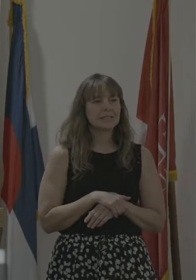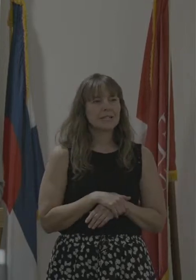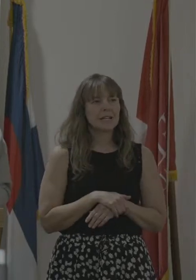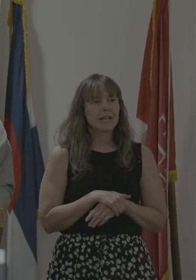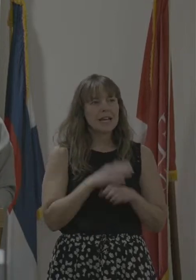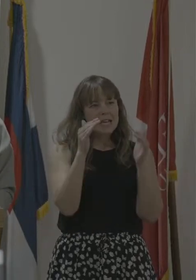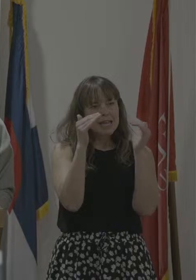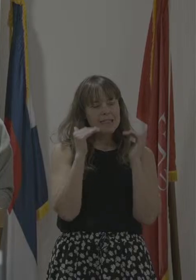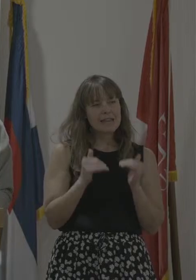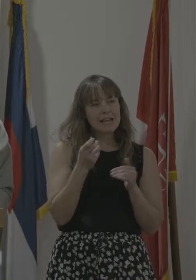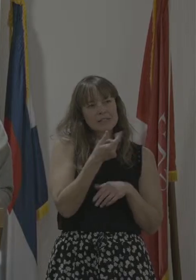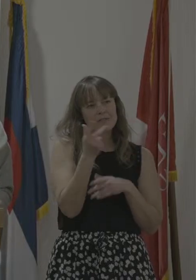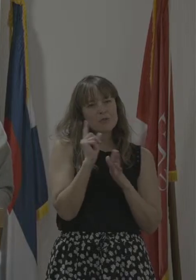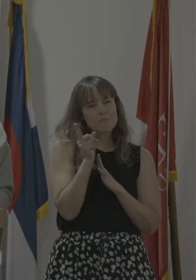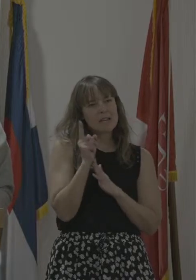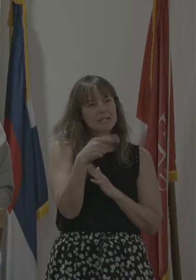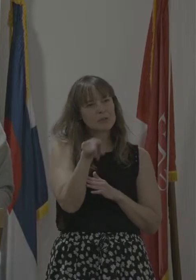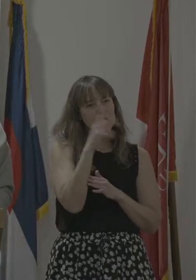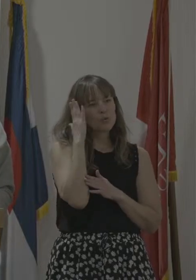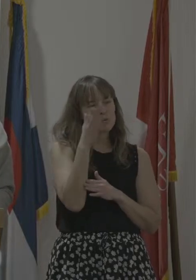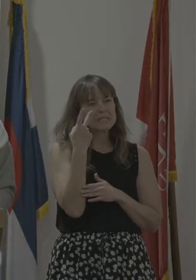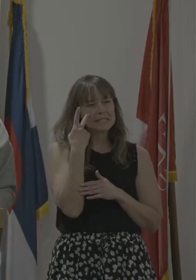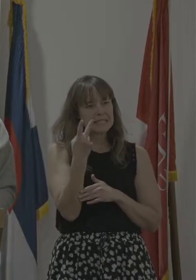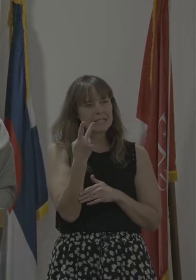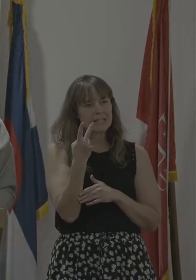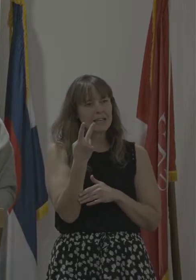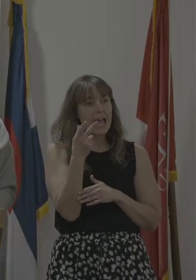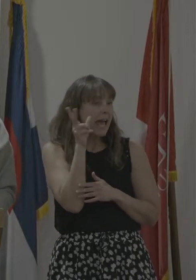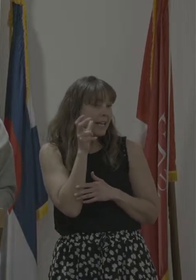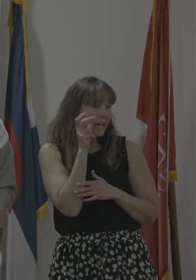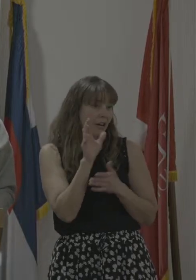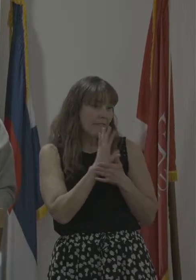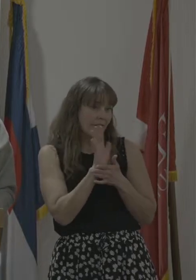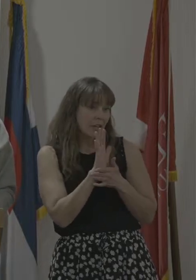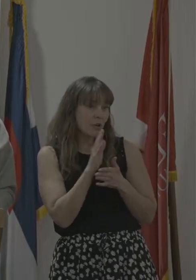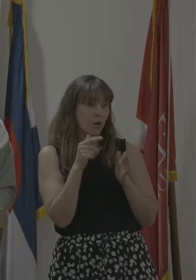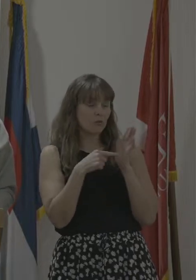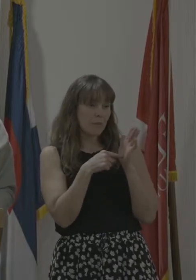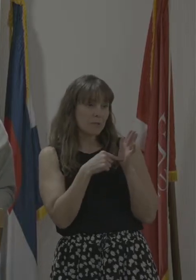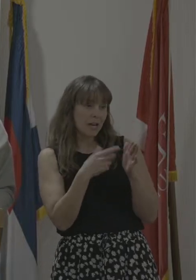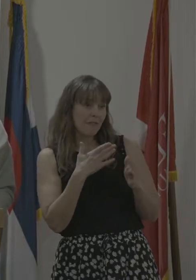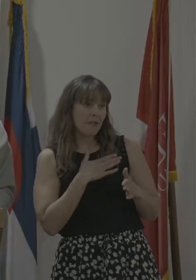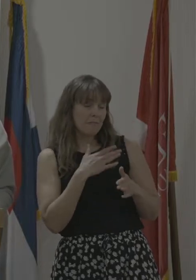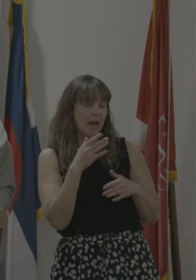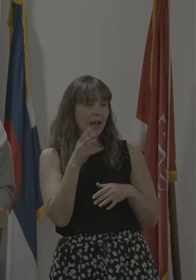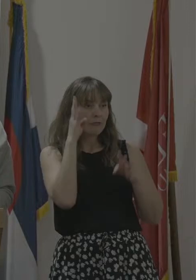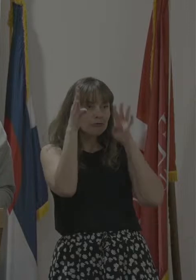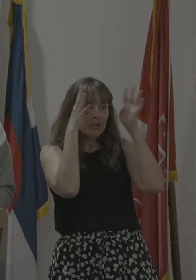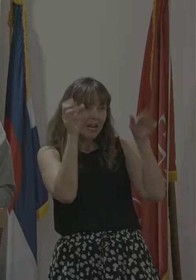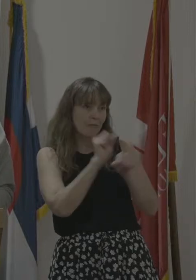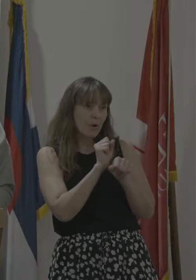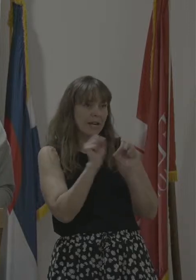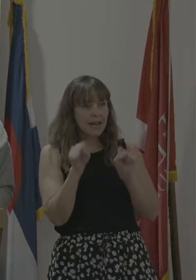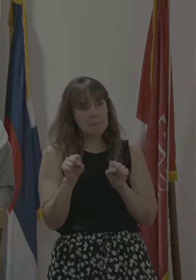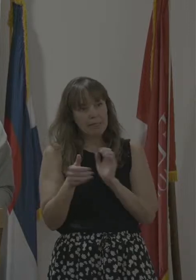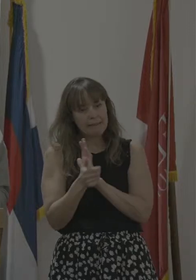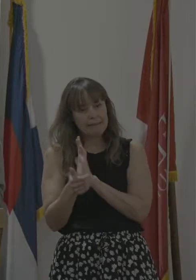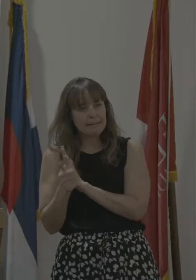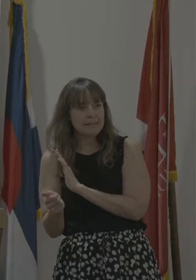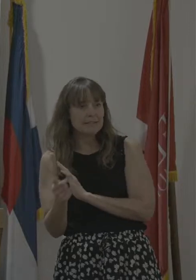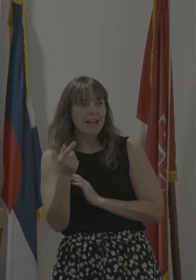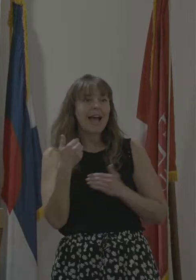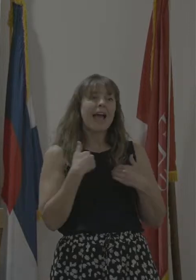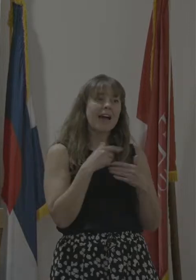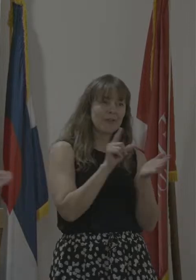In the next few minutes, you will get to see and hear a video representative of my creative work and abilities. I also have a